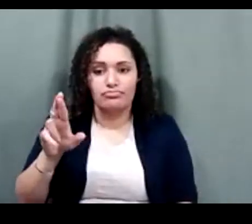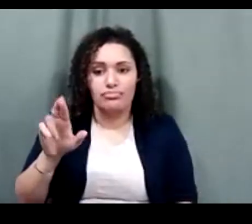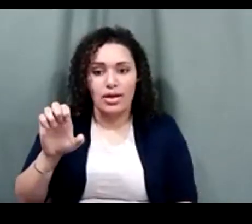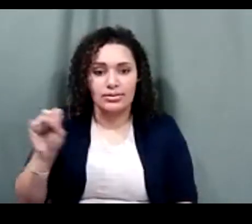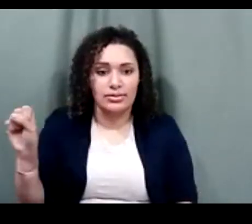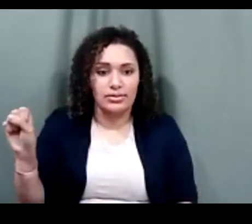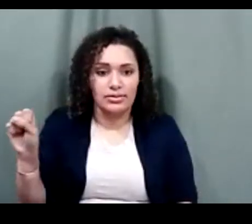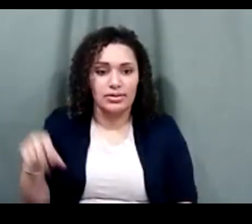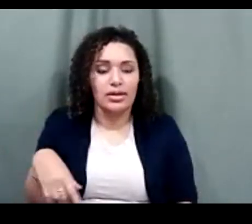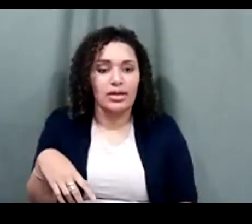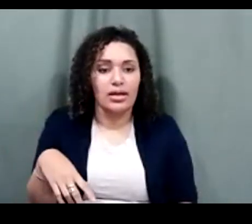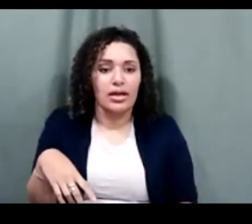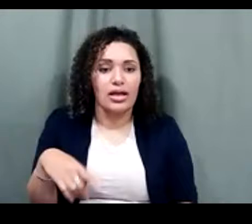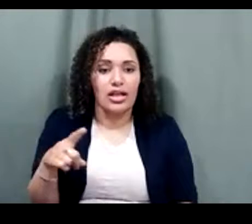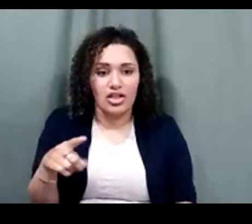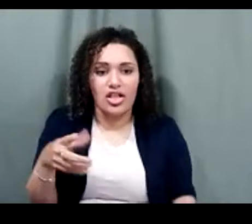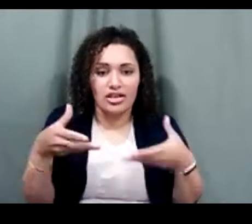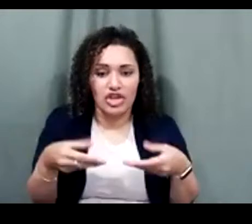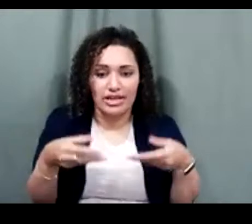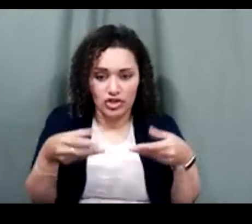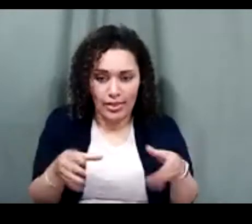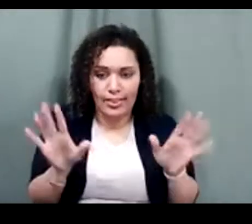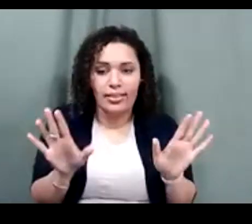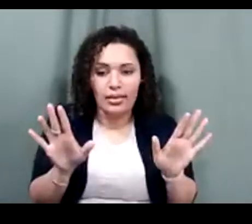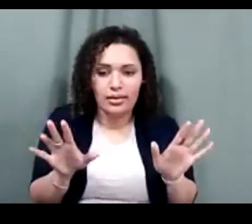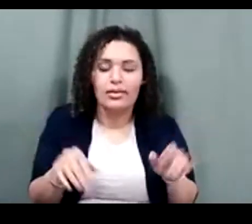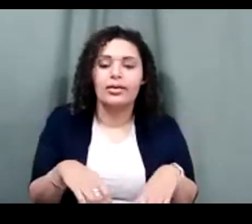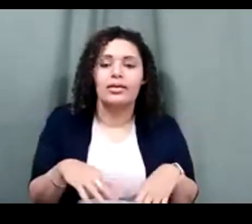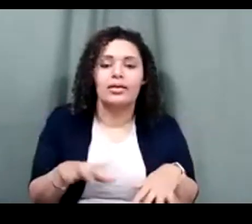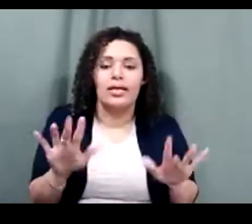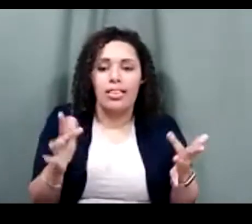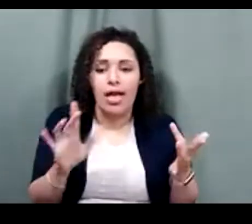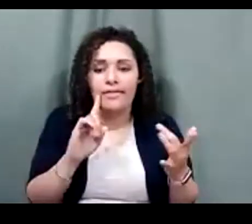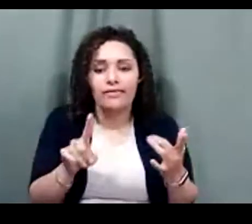very gentle, I guess, presses. So really popular.